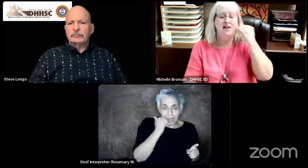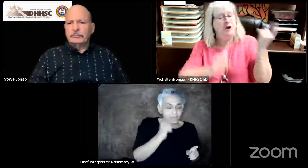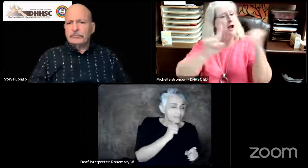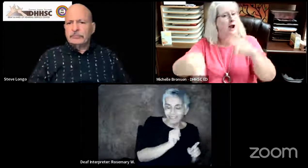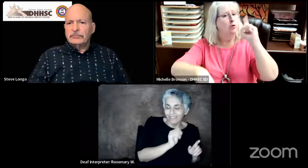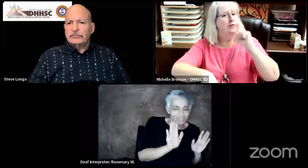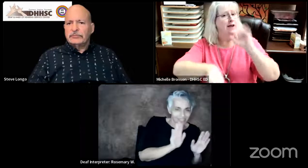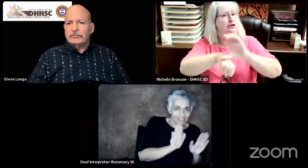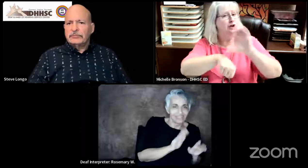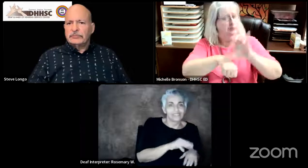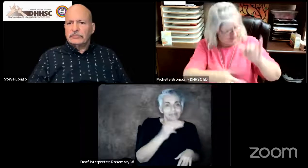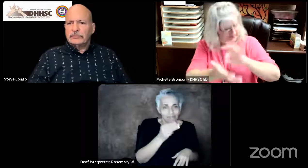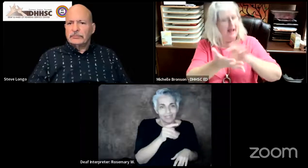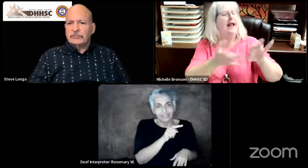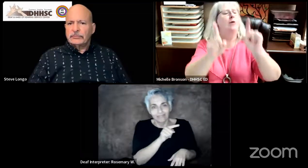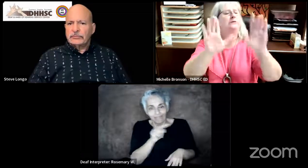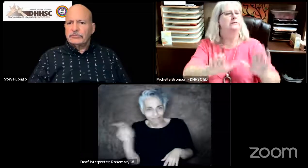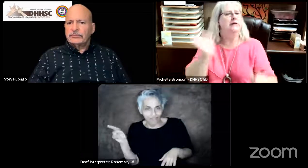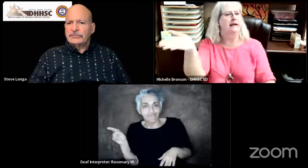except Sunday.